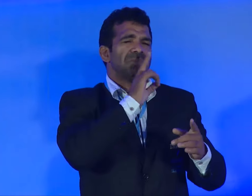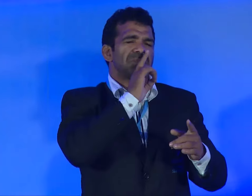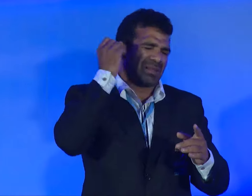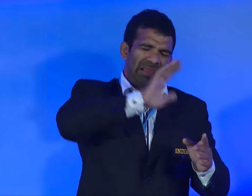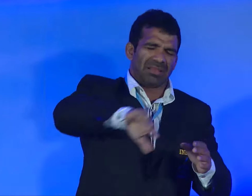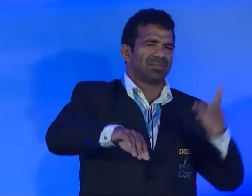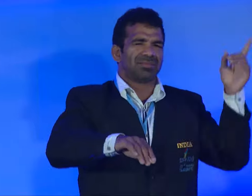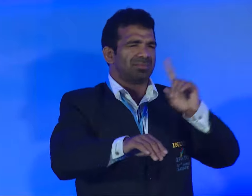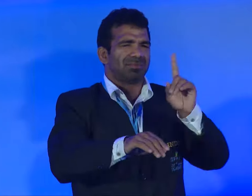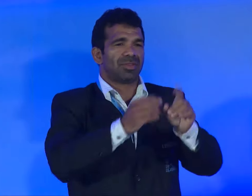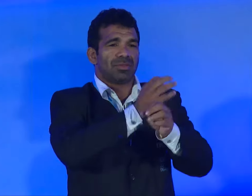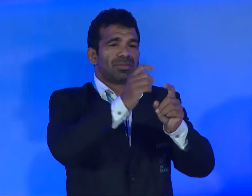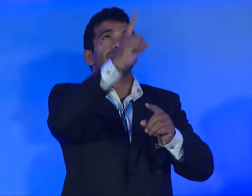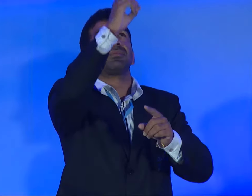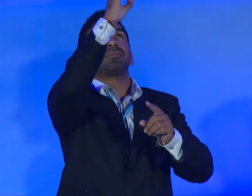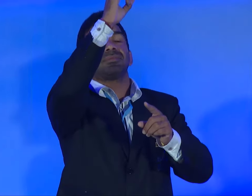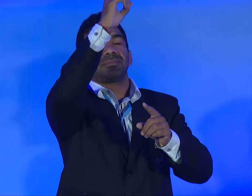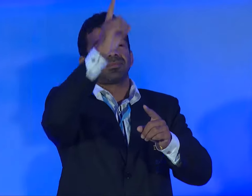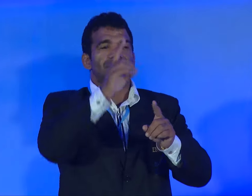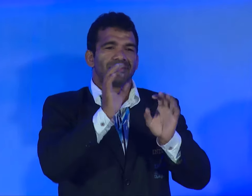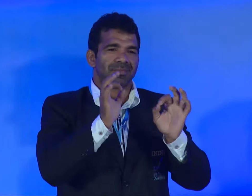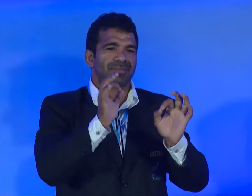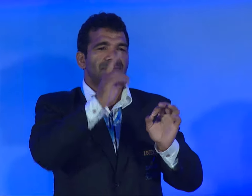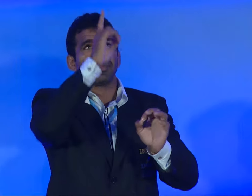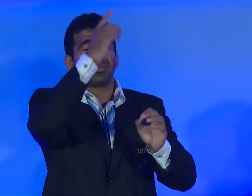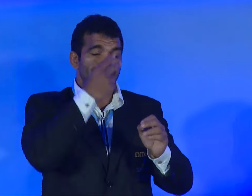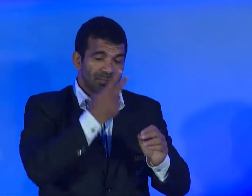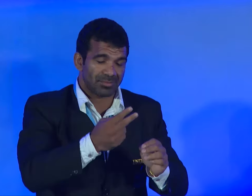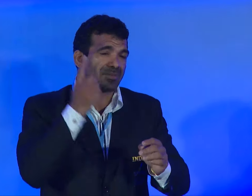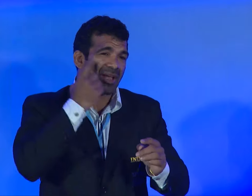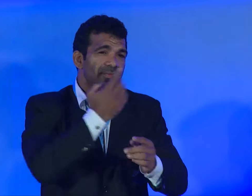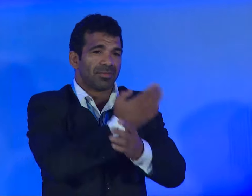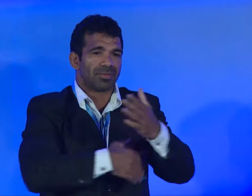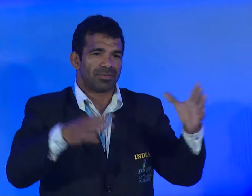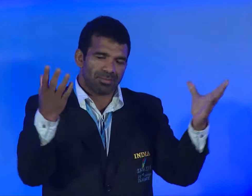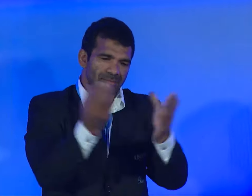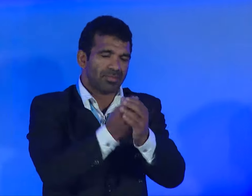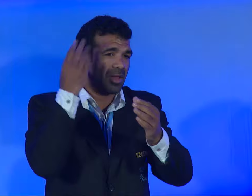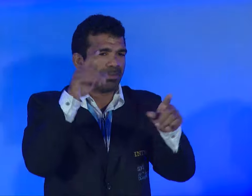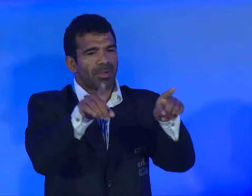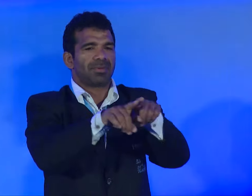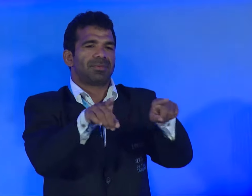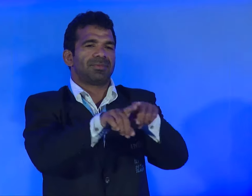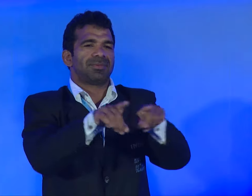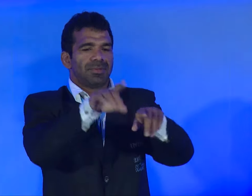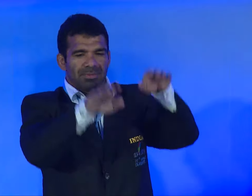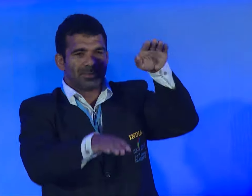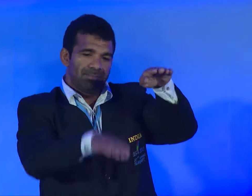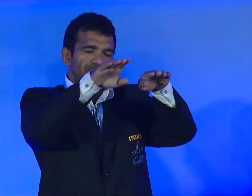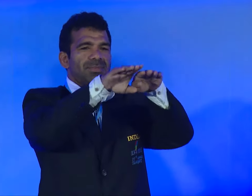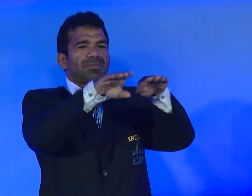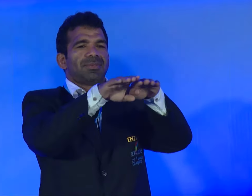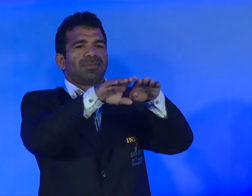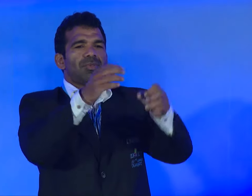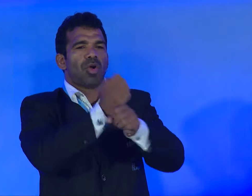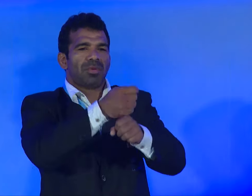happy. I'm sure disability is not important. What God made, see, all disabled together,